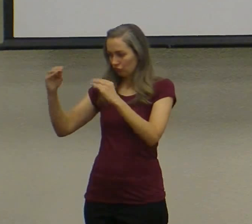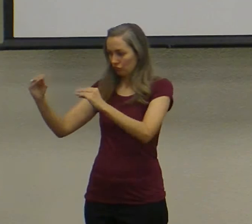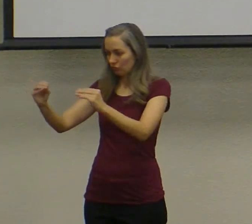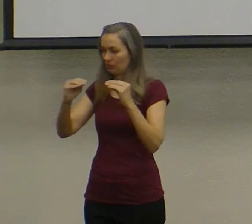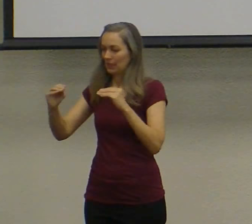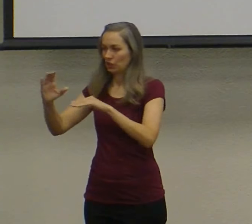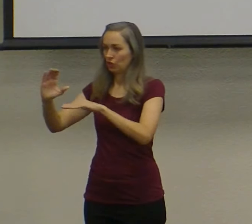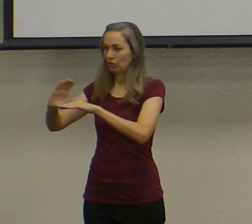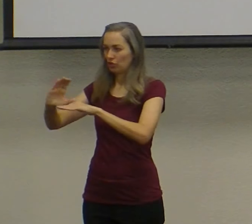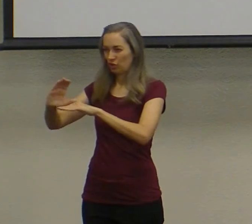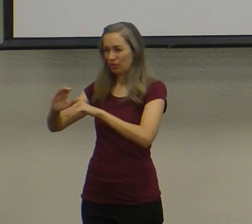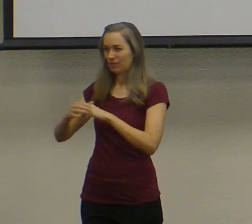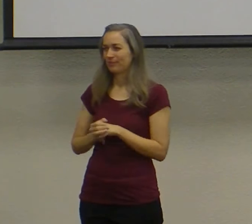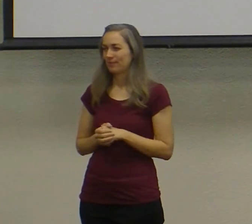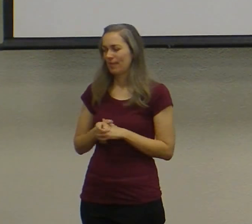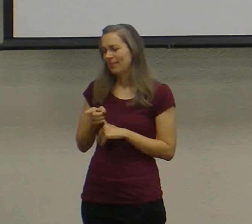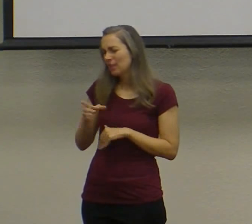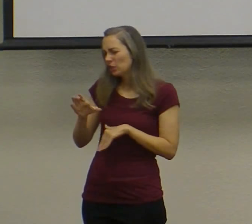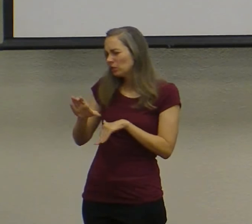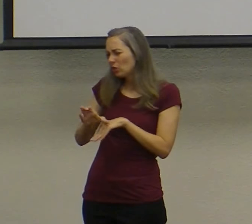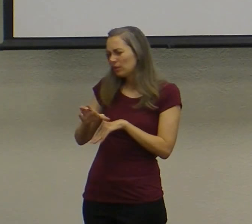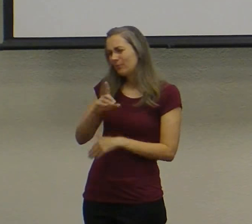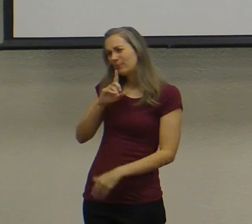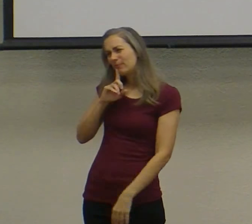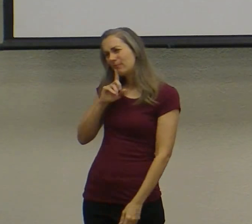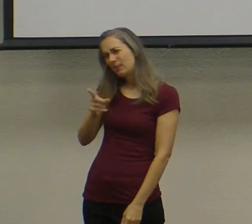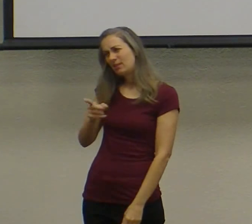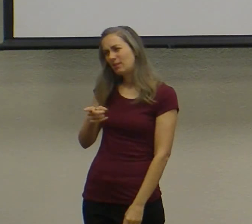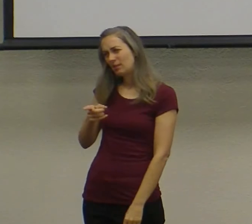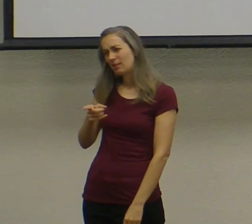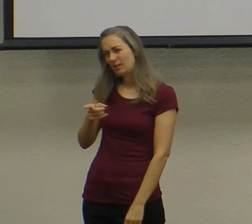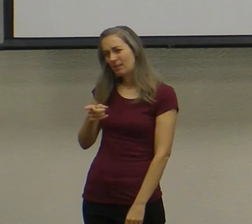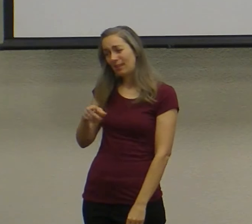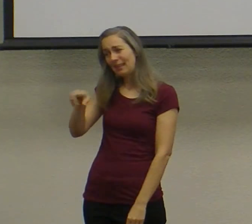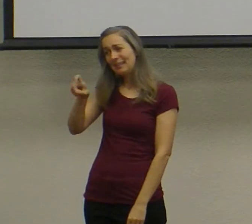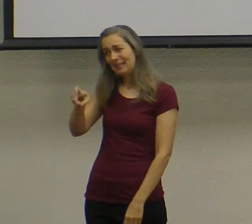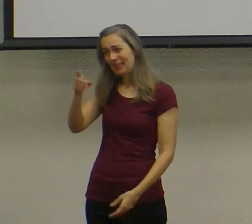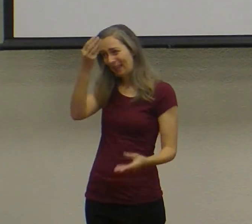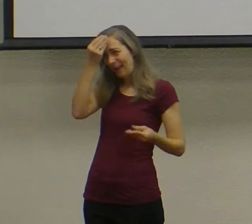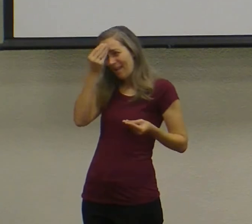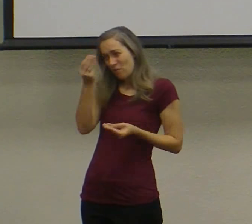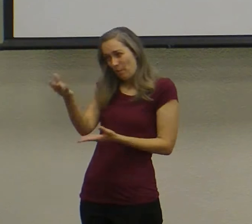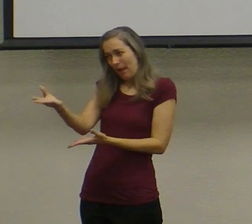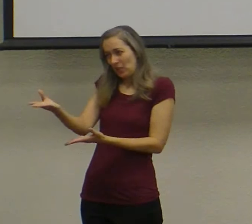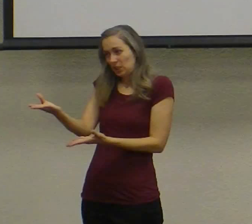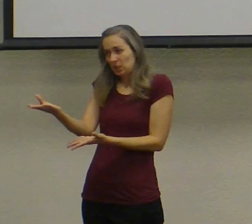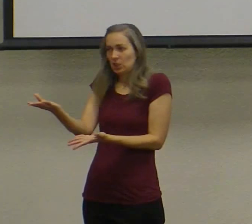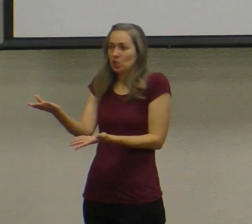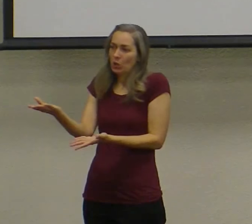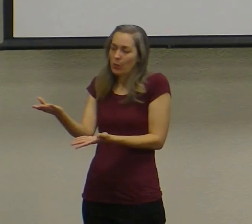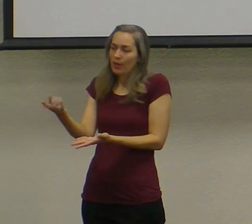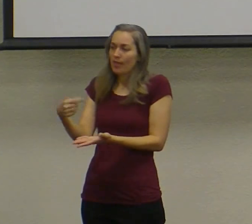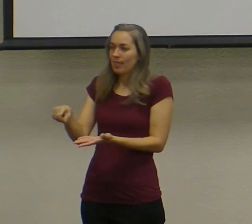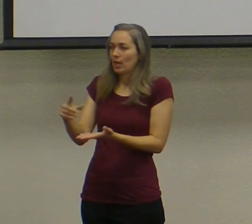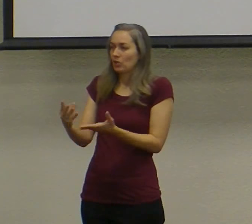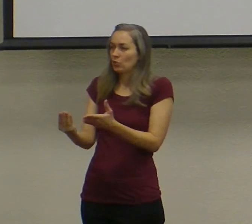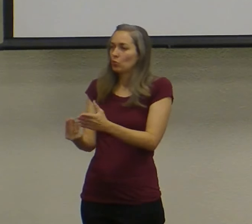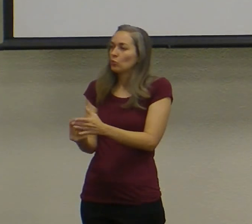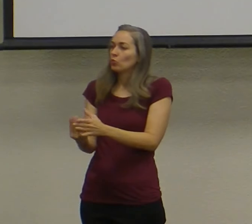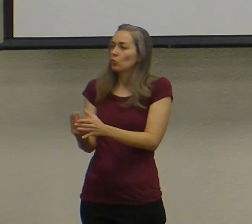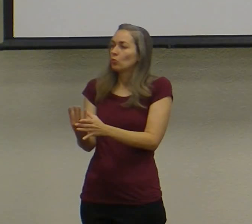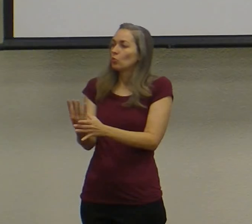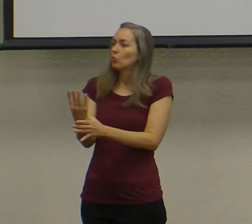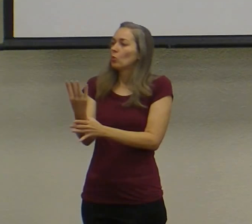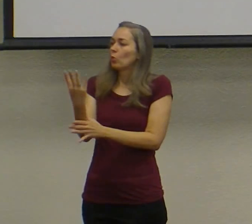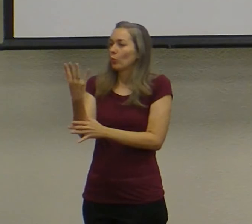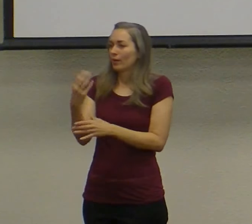to the congregation. And this congregation really, really needed that information. And I think they really grew